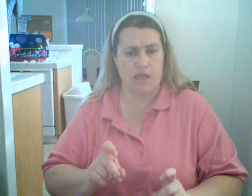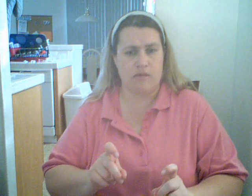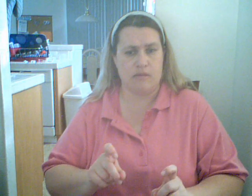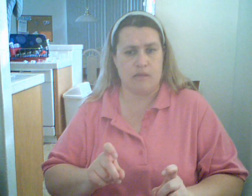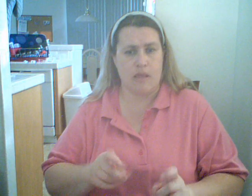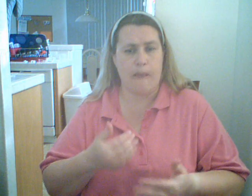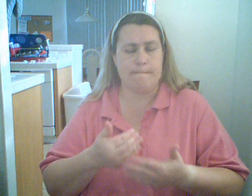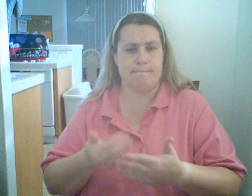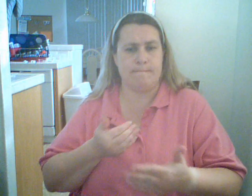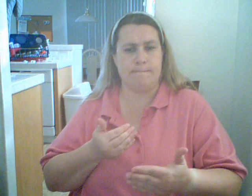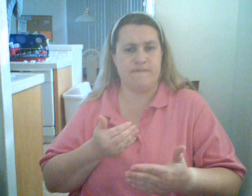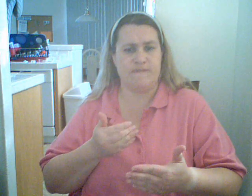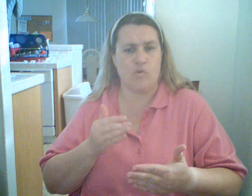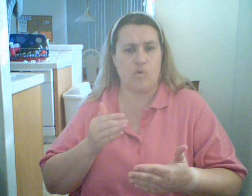associate's degree or a bachelor's degree.